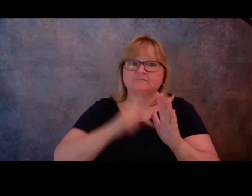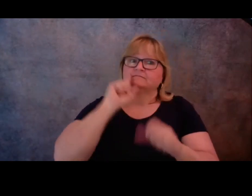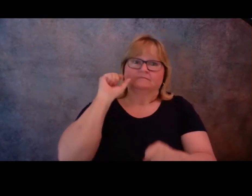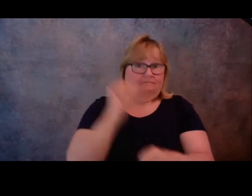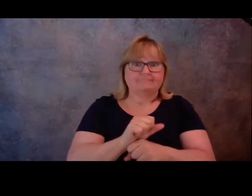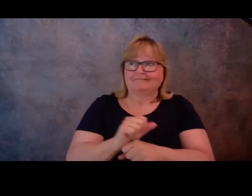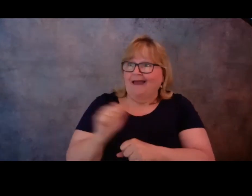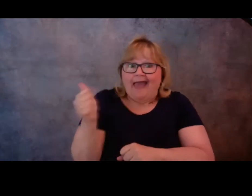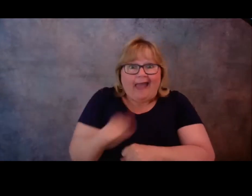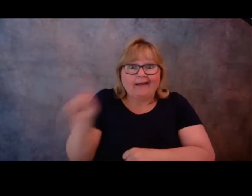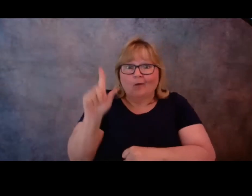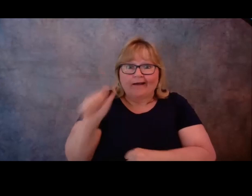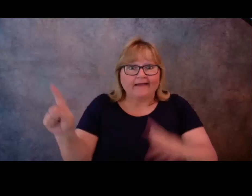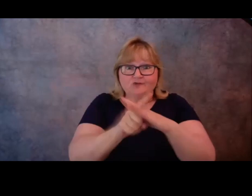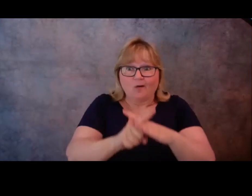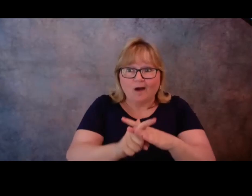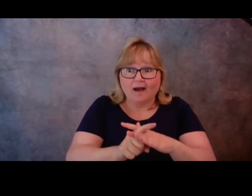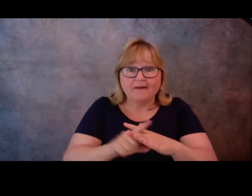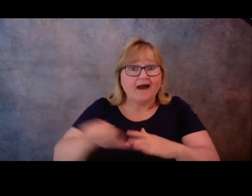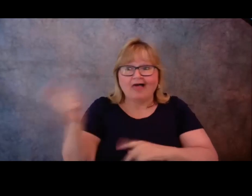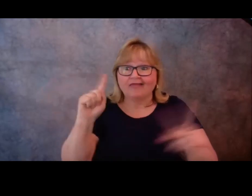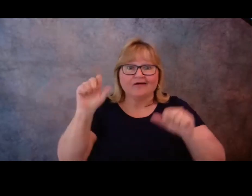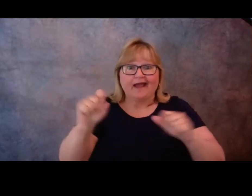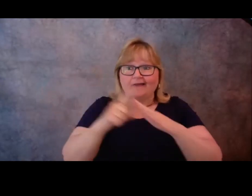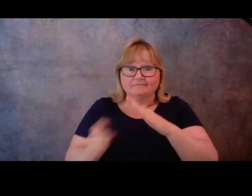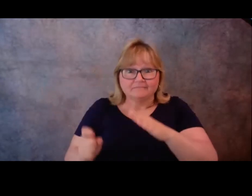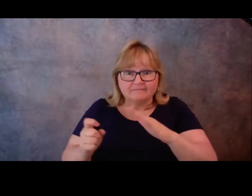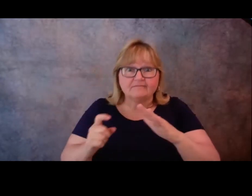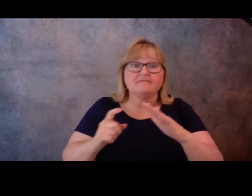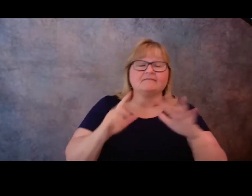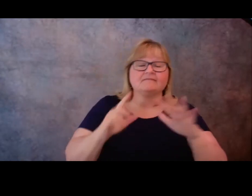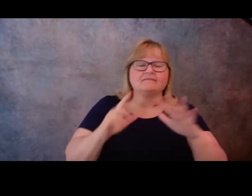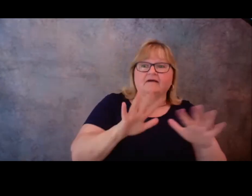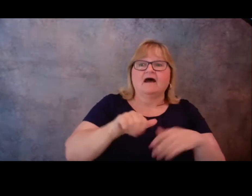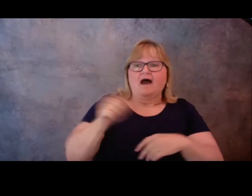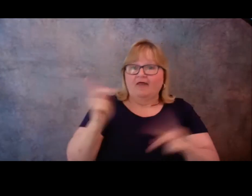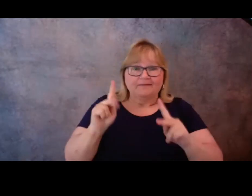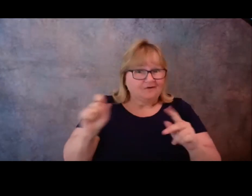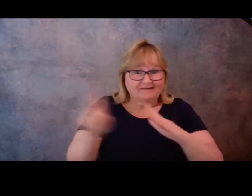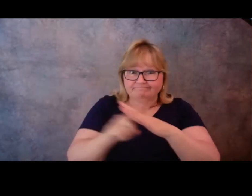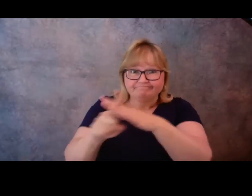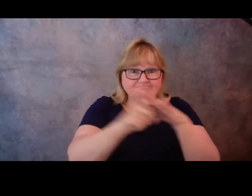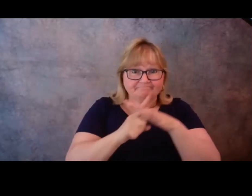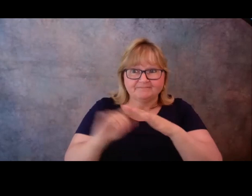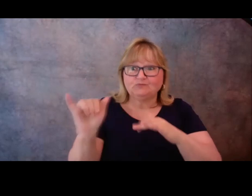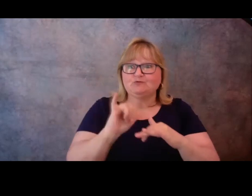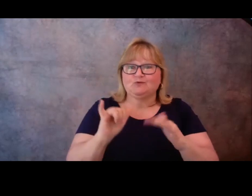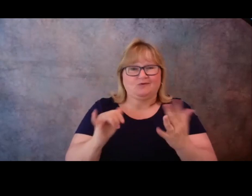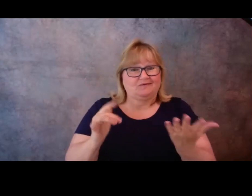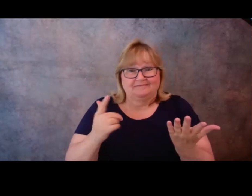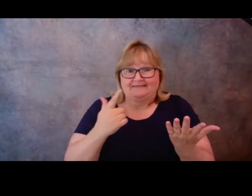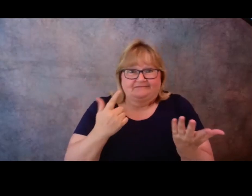could turn up, and others, if they wanted, could be present in the room as well. So really